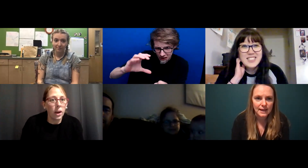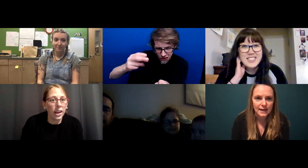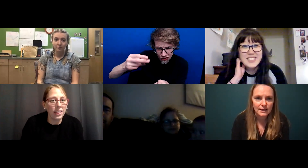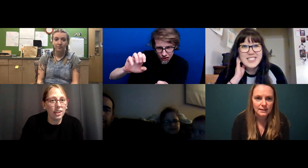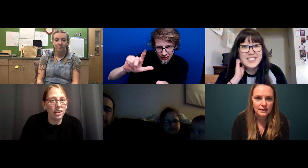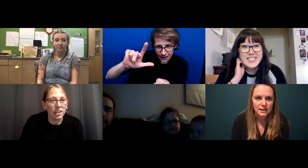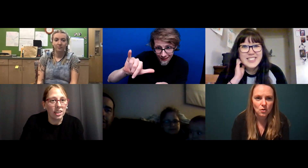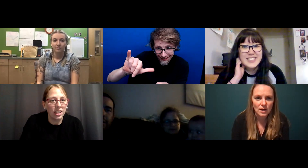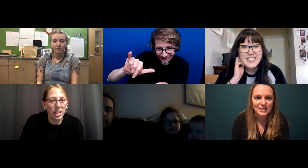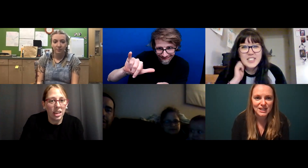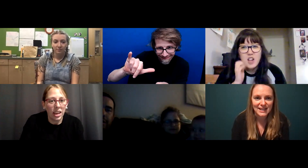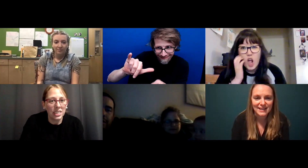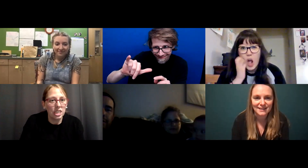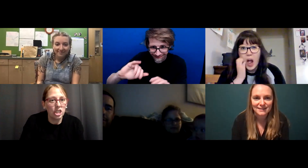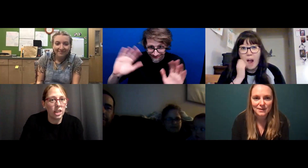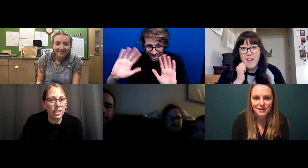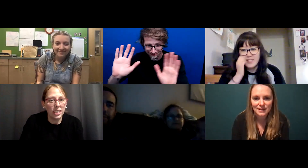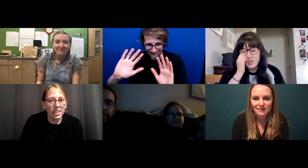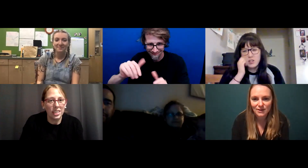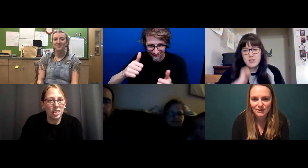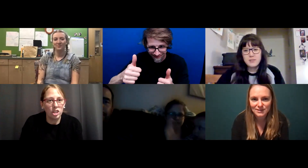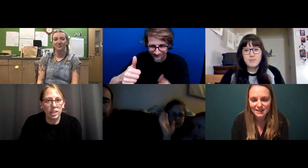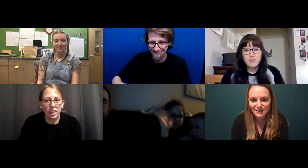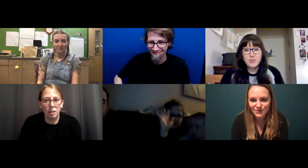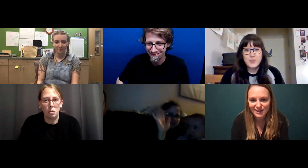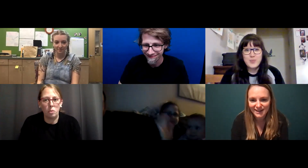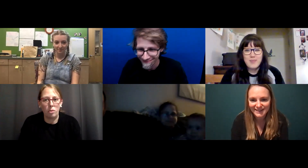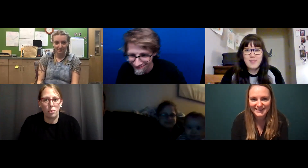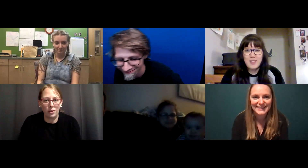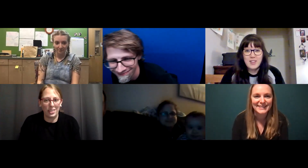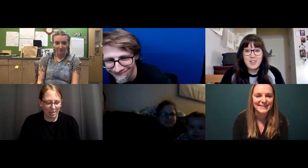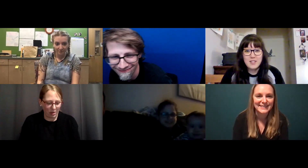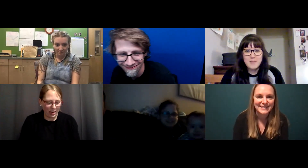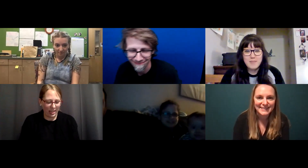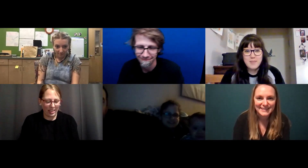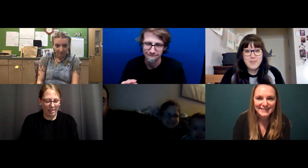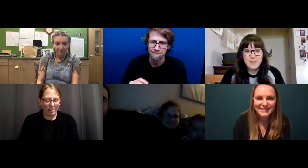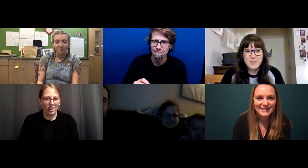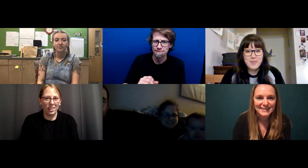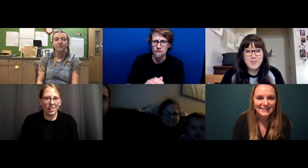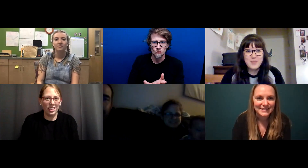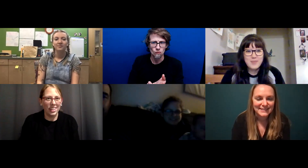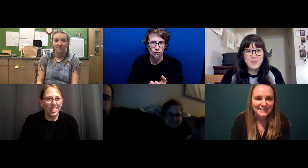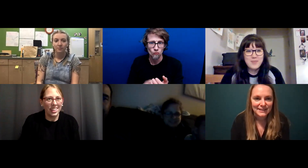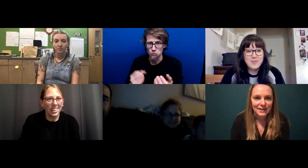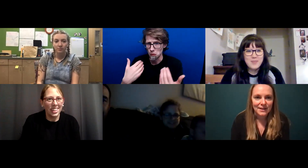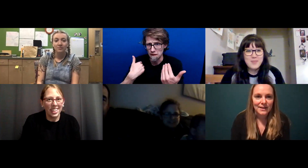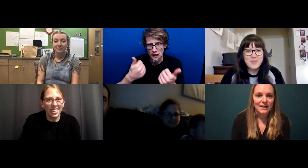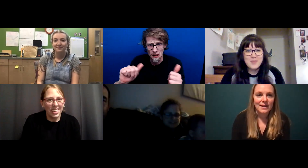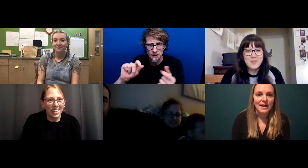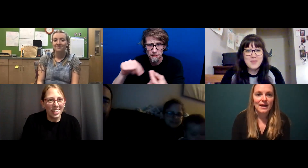Oh, hi there. I see Shelly. Shelly, I don't know if I'm pronouncing that right. Hi there.